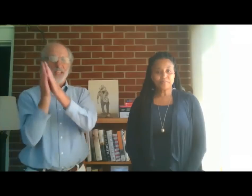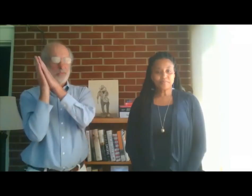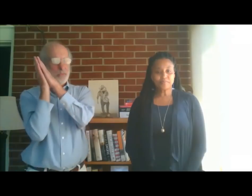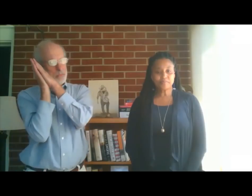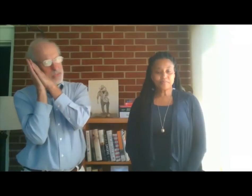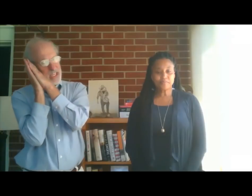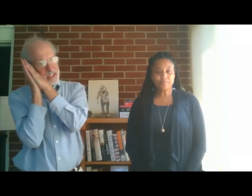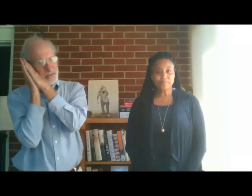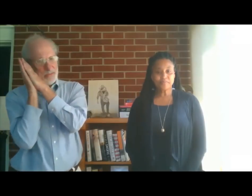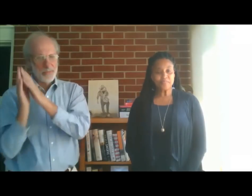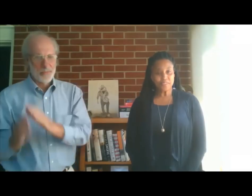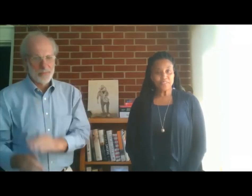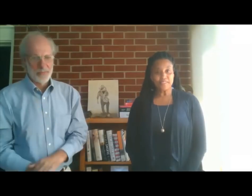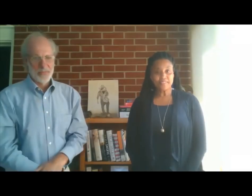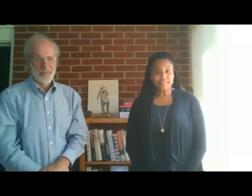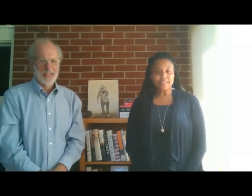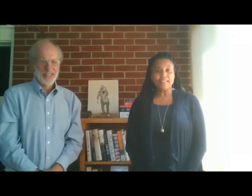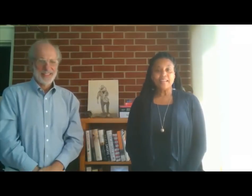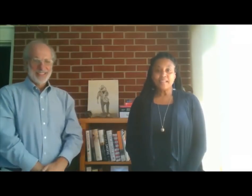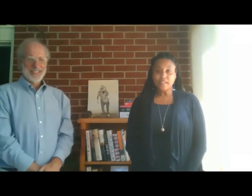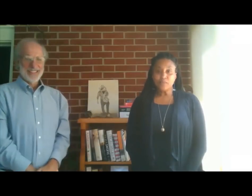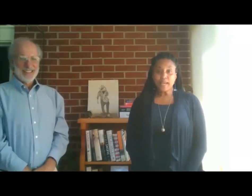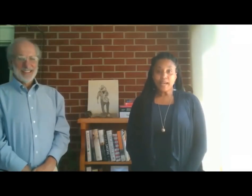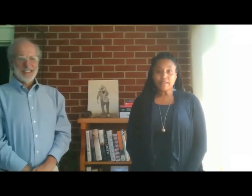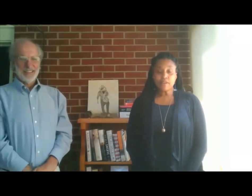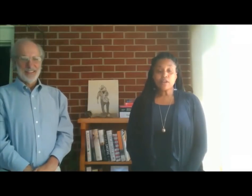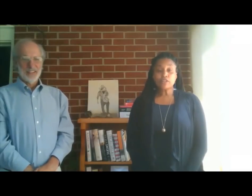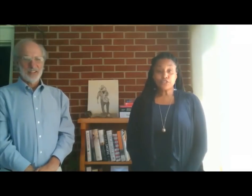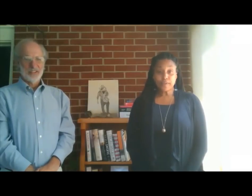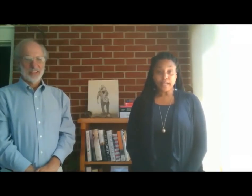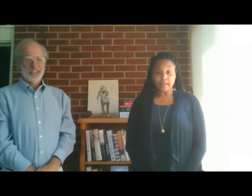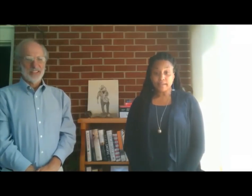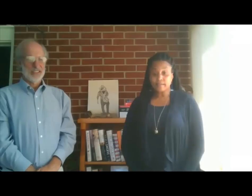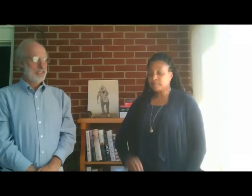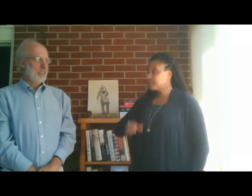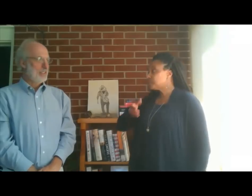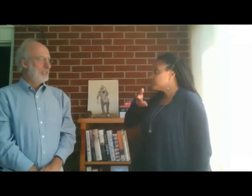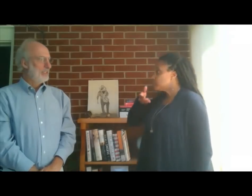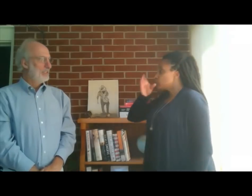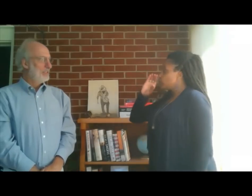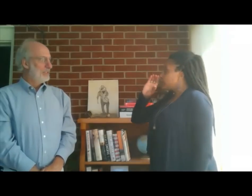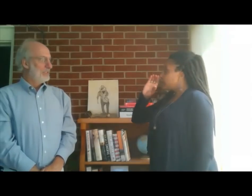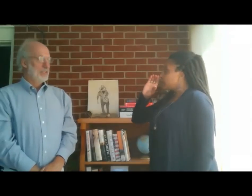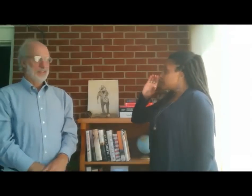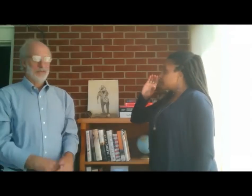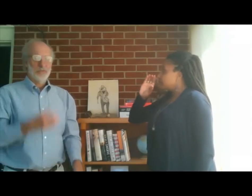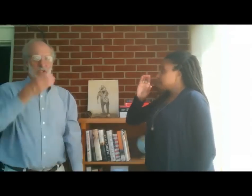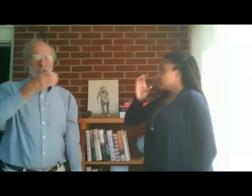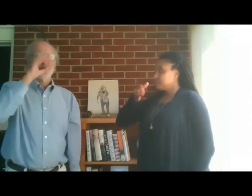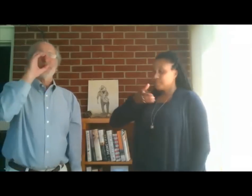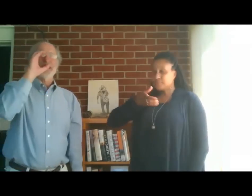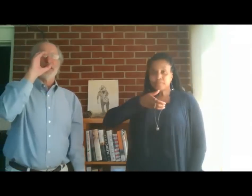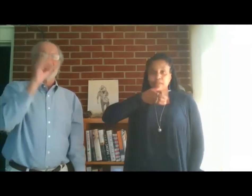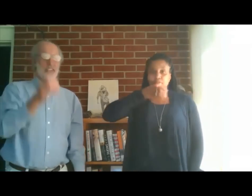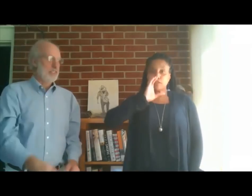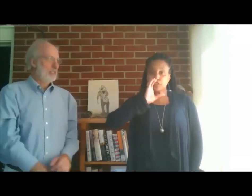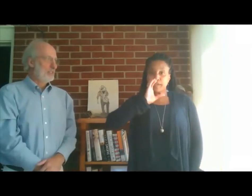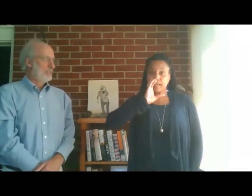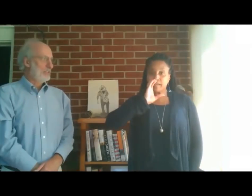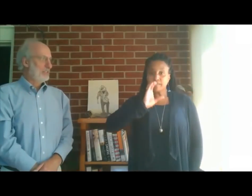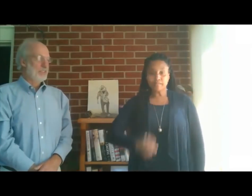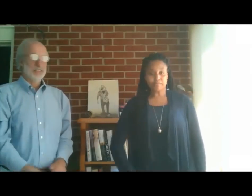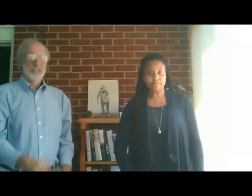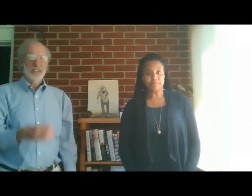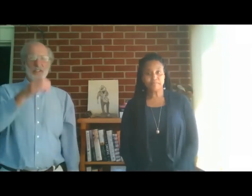That's right, bed. Good. And then we have drink. Drink. Drink.